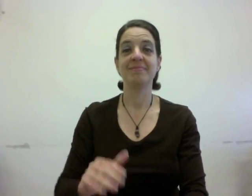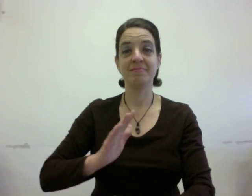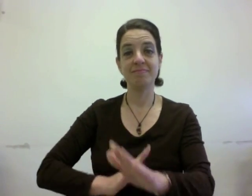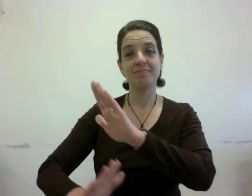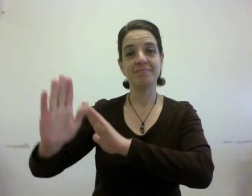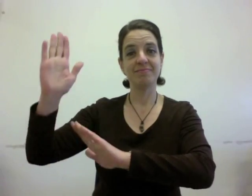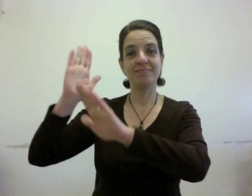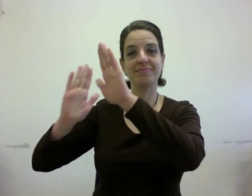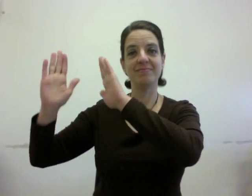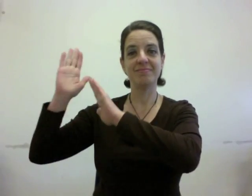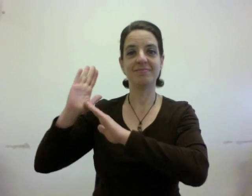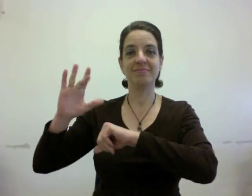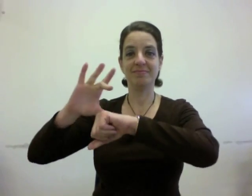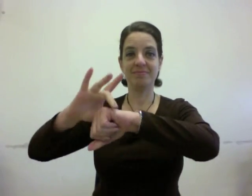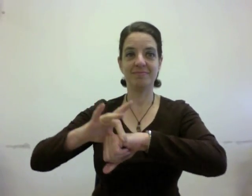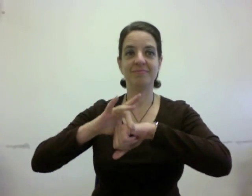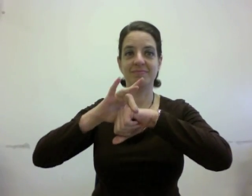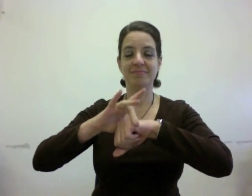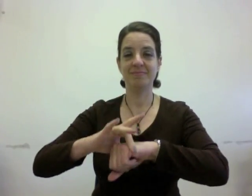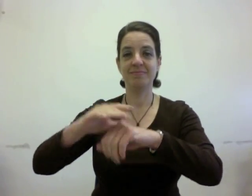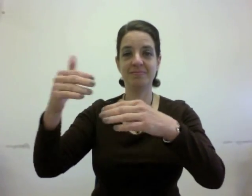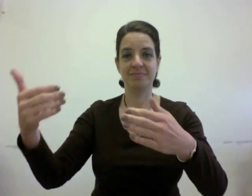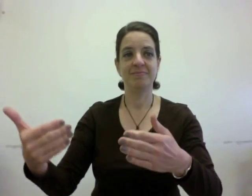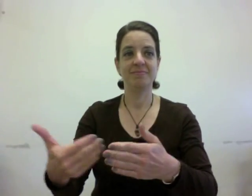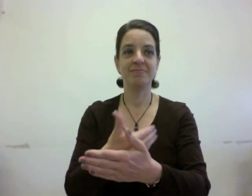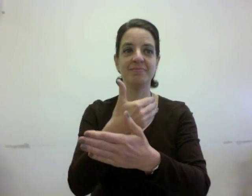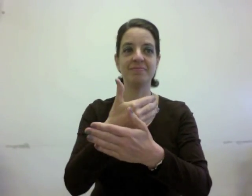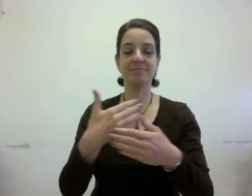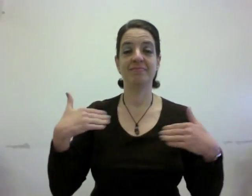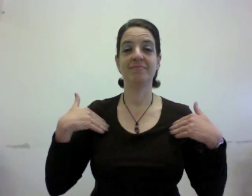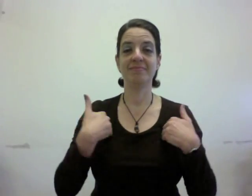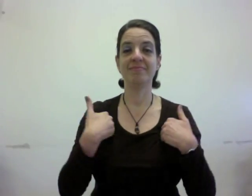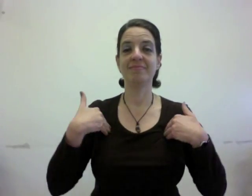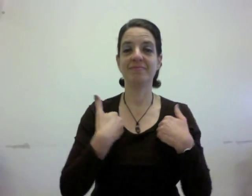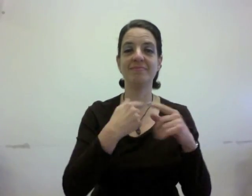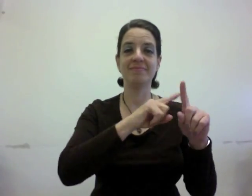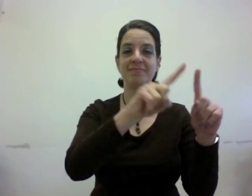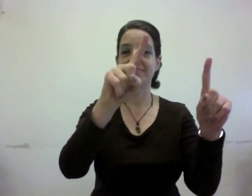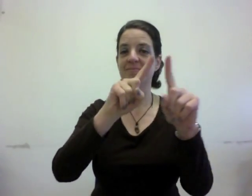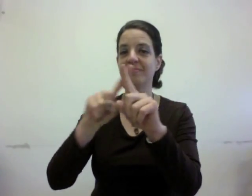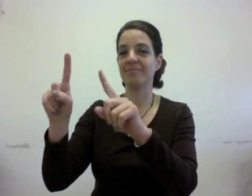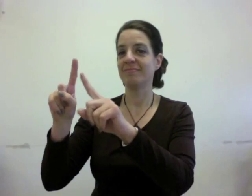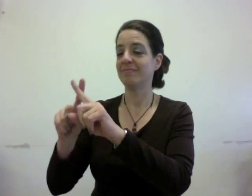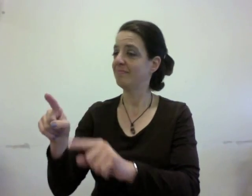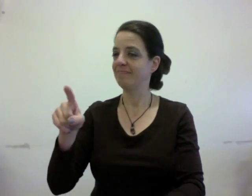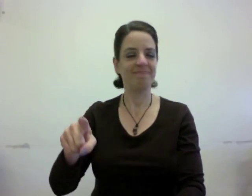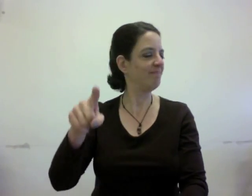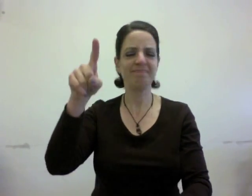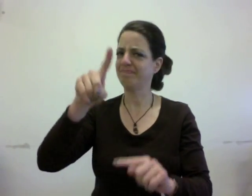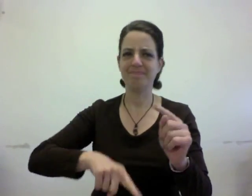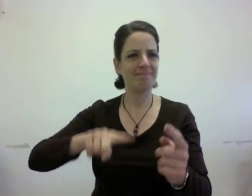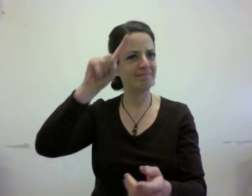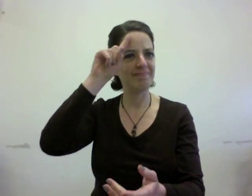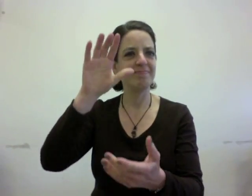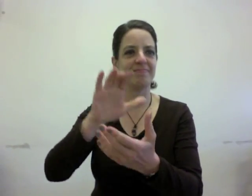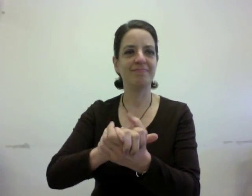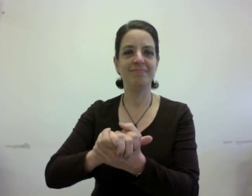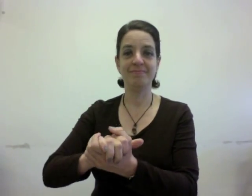A long time ago, when the earth was green, there more kinds of animals than you've ever seen. They'd